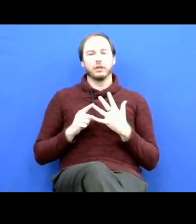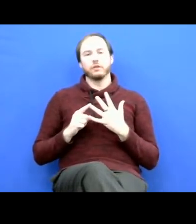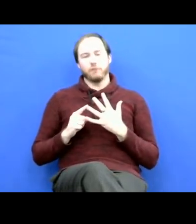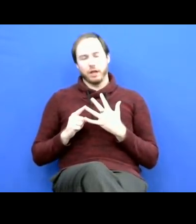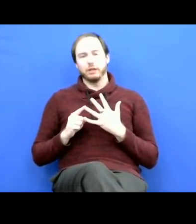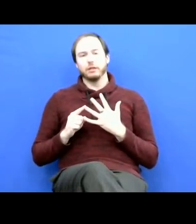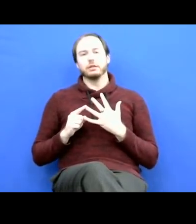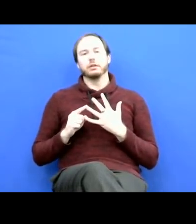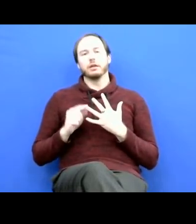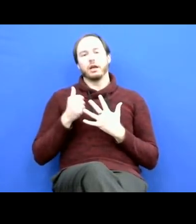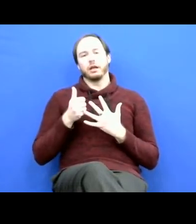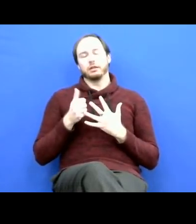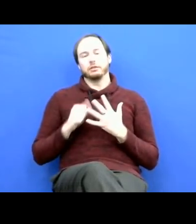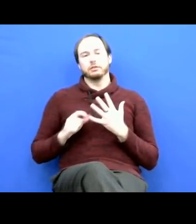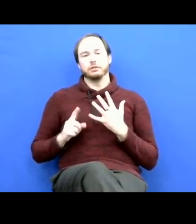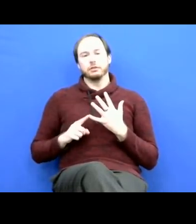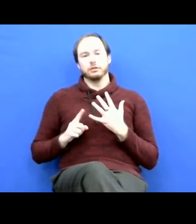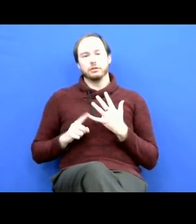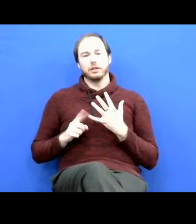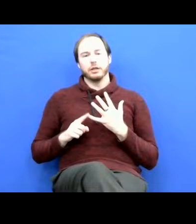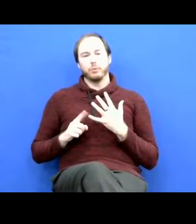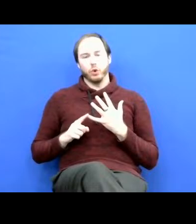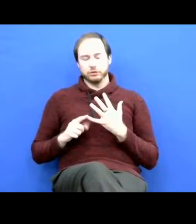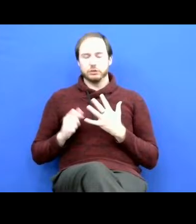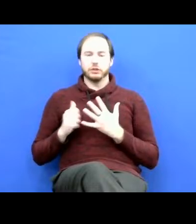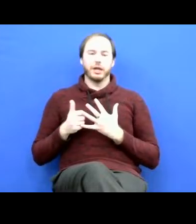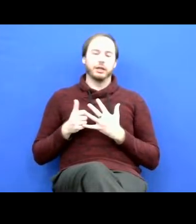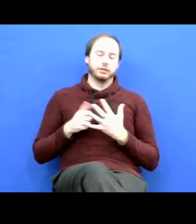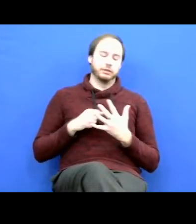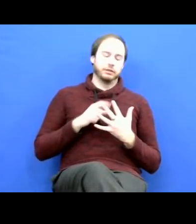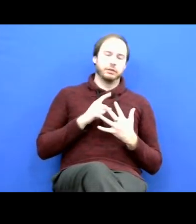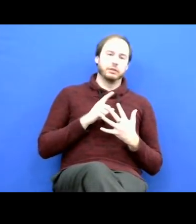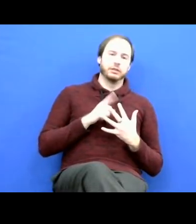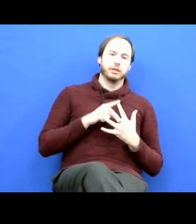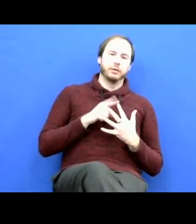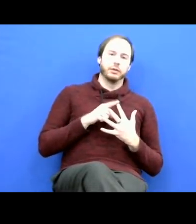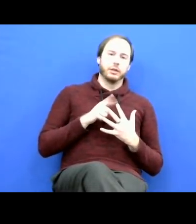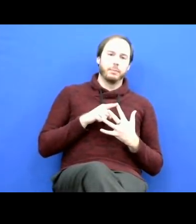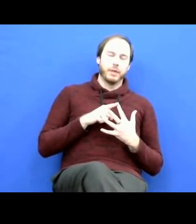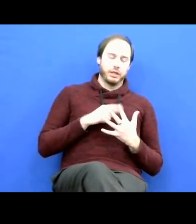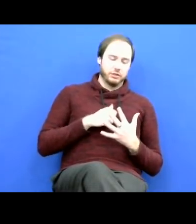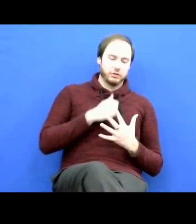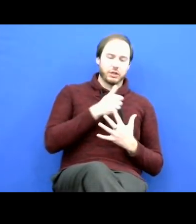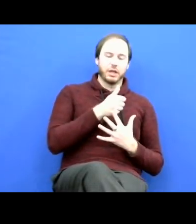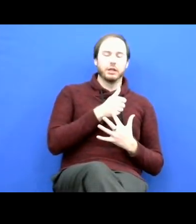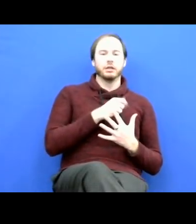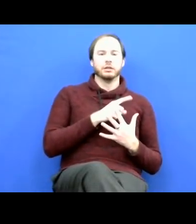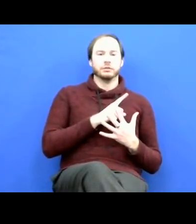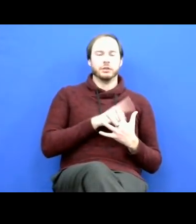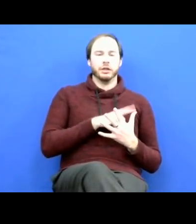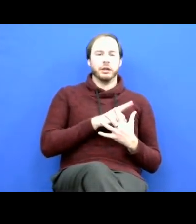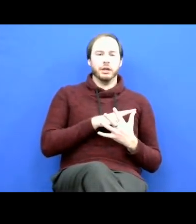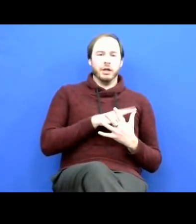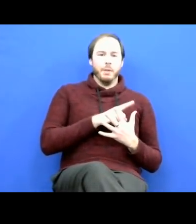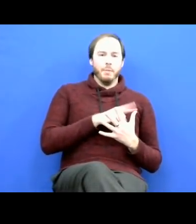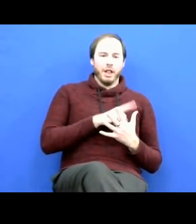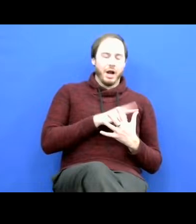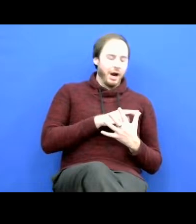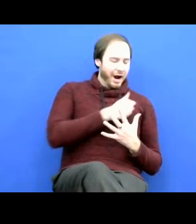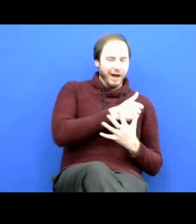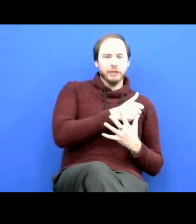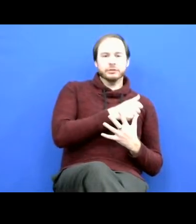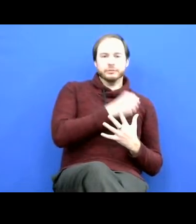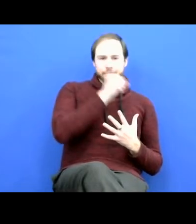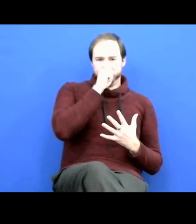Councilmember Safranik, Aye. Councilmember Bolsner, Aye. Councilmember Page, Aye. Councilmember